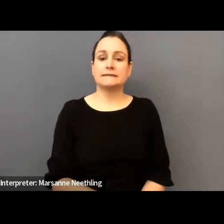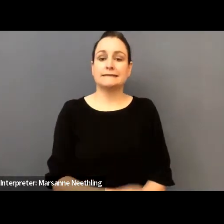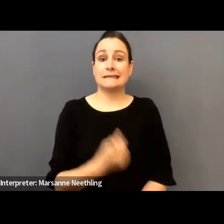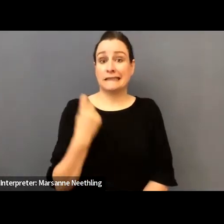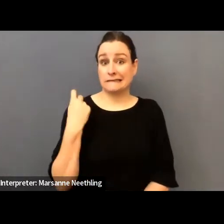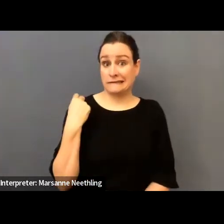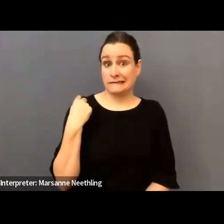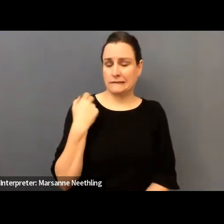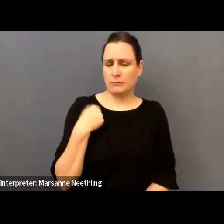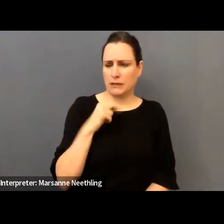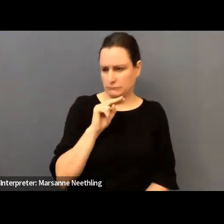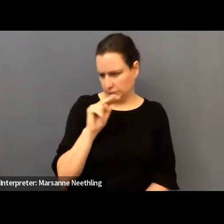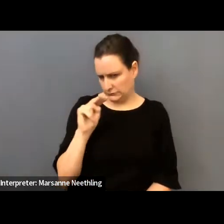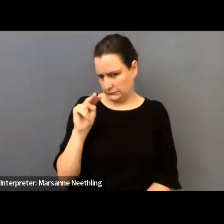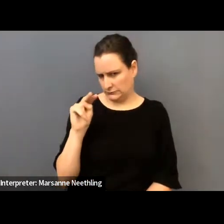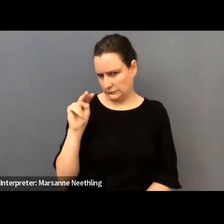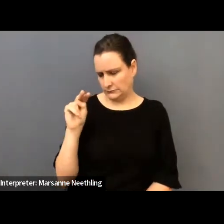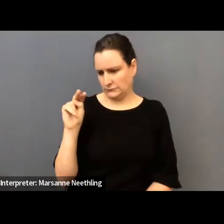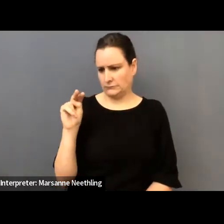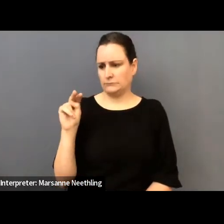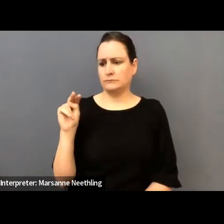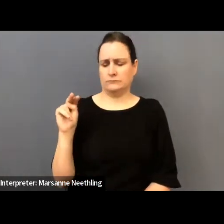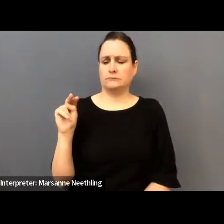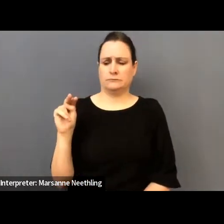how teachers at deaf schools